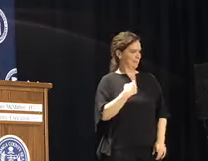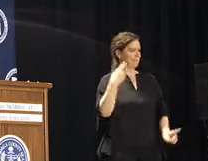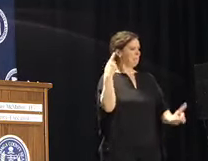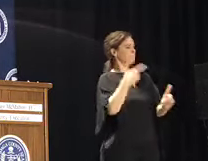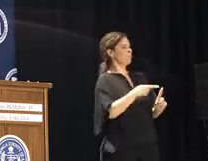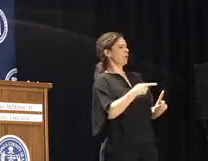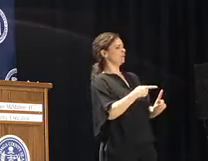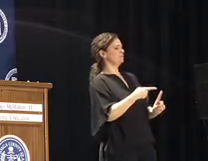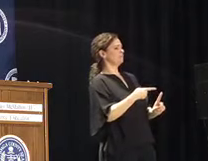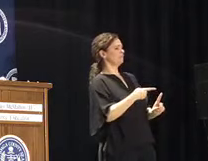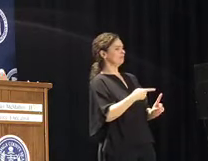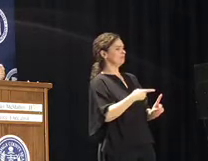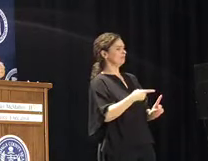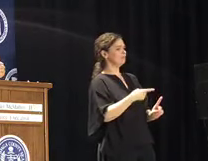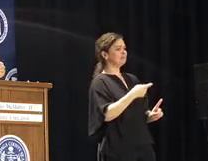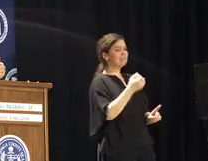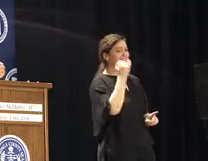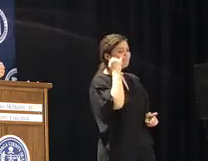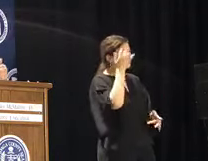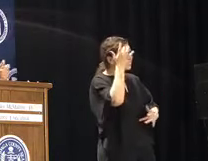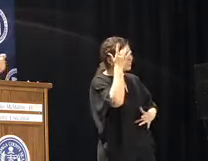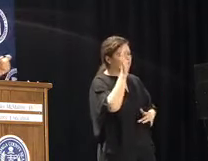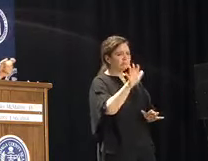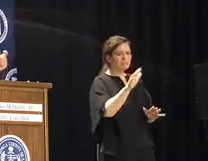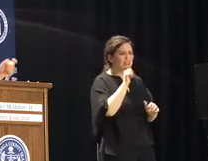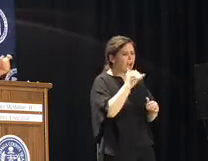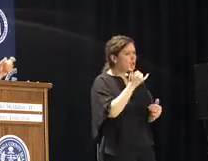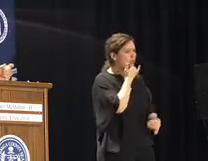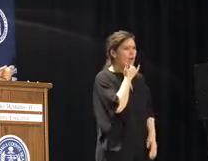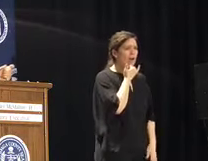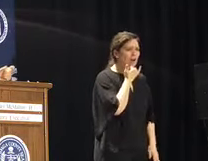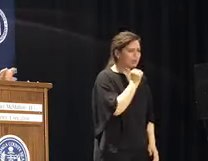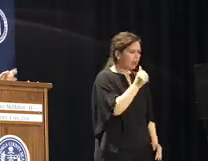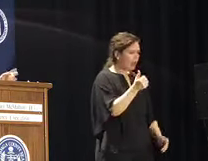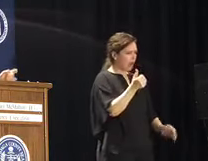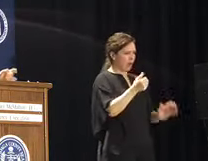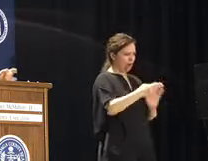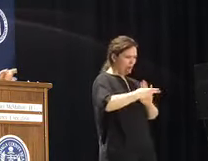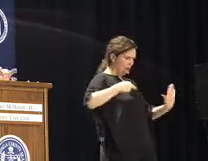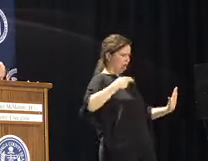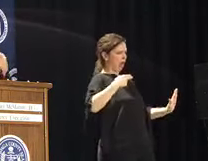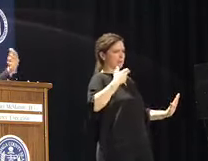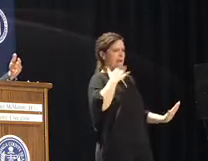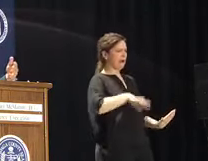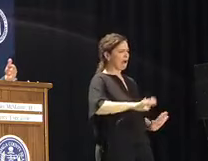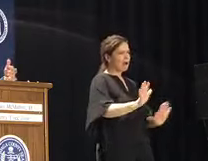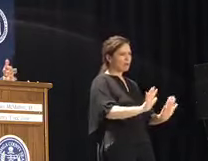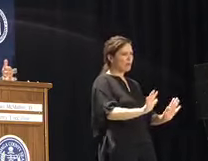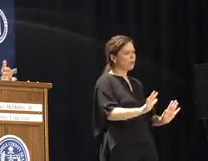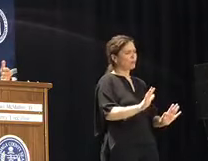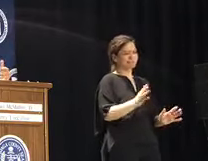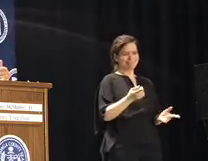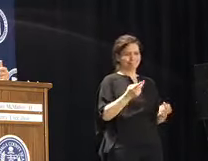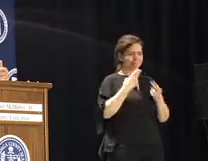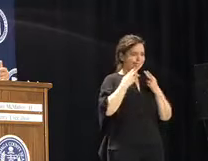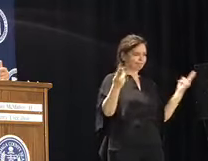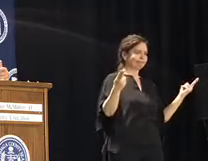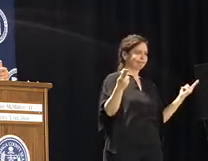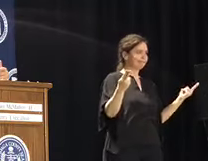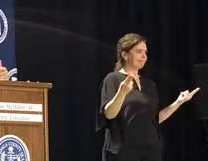sick. And I think there's still stigma out there, and people are still,